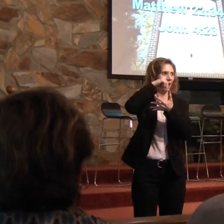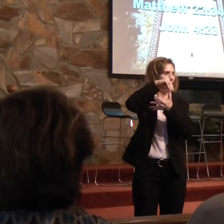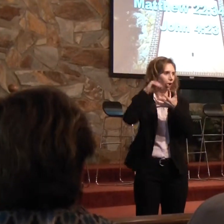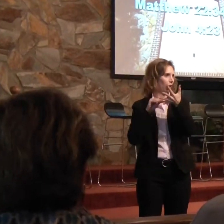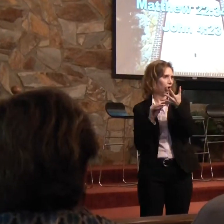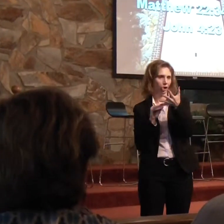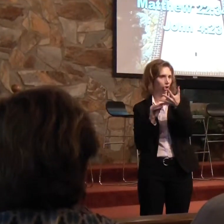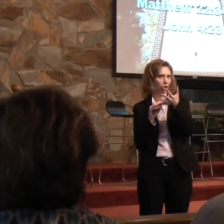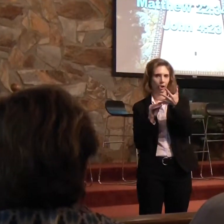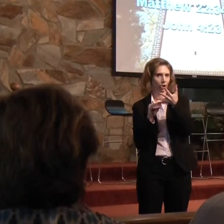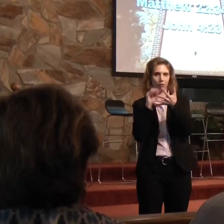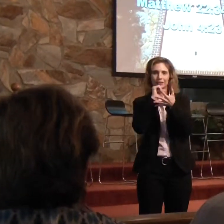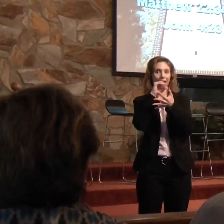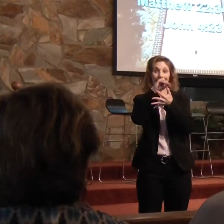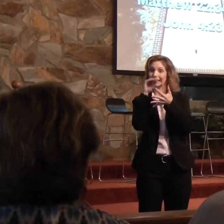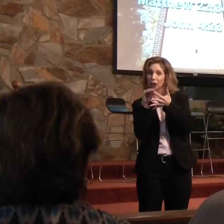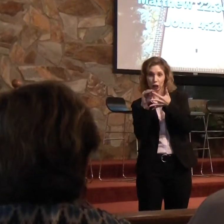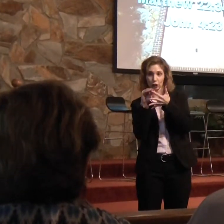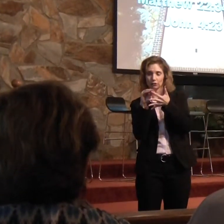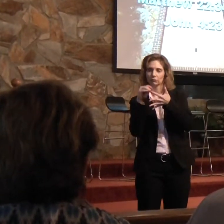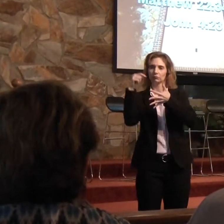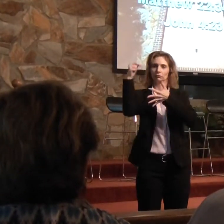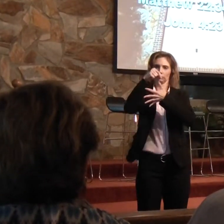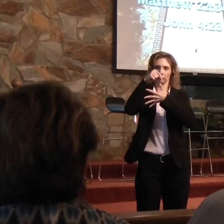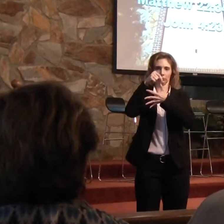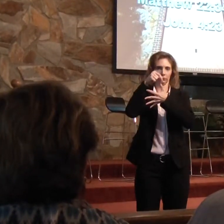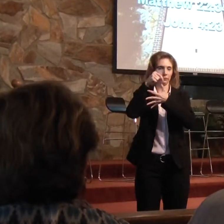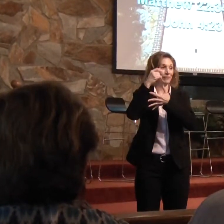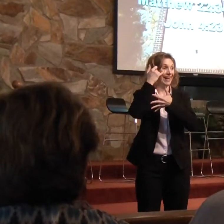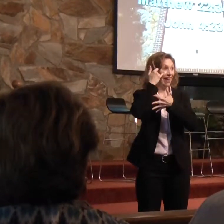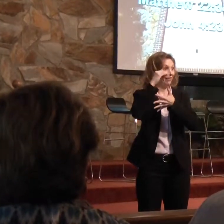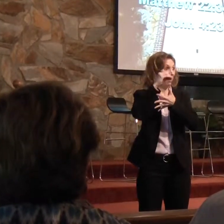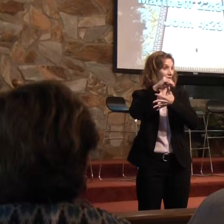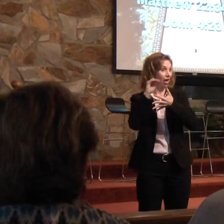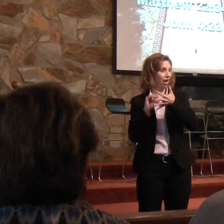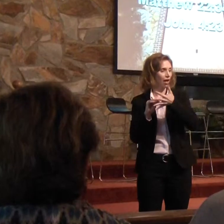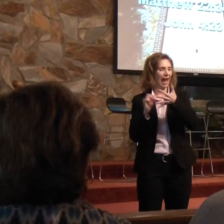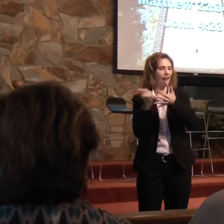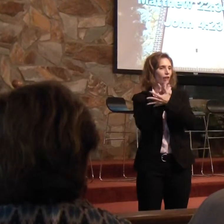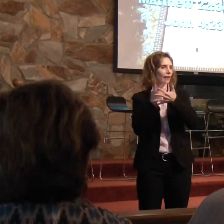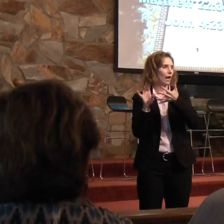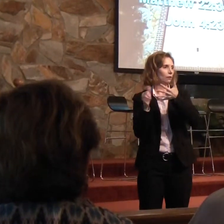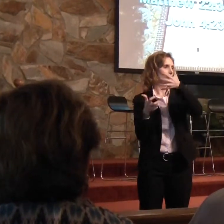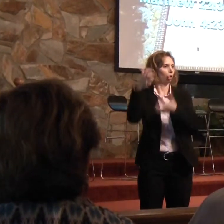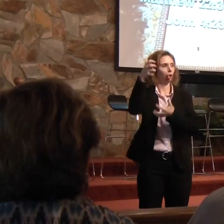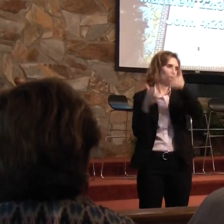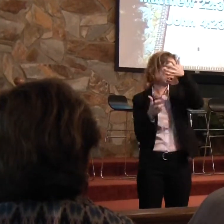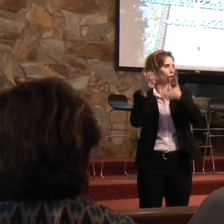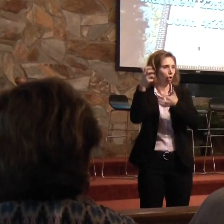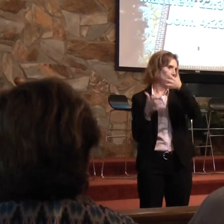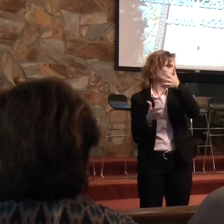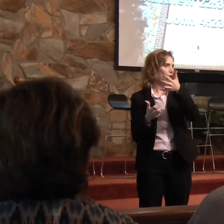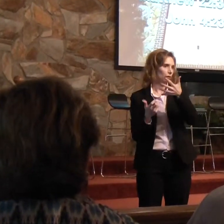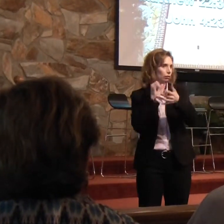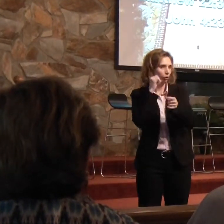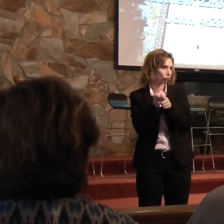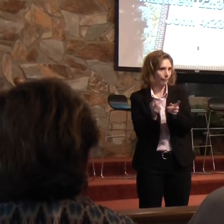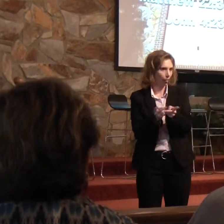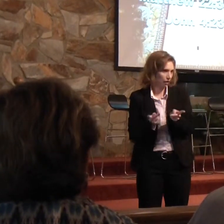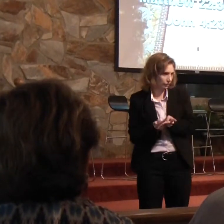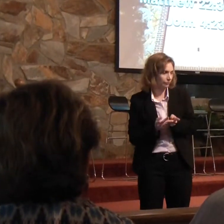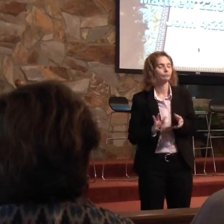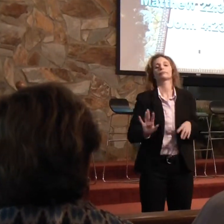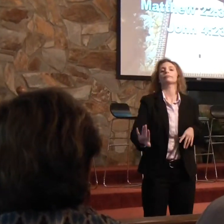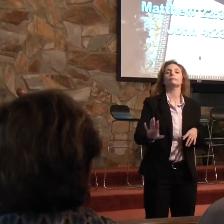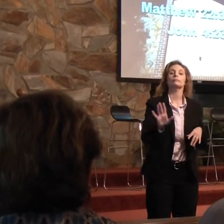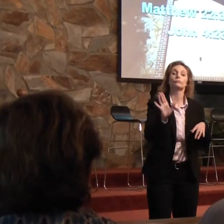everything else is unaligned or misaligned. So, we've been talking about the formation of the